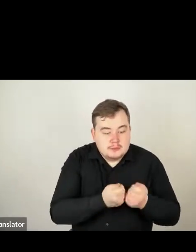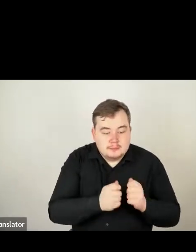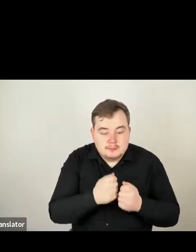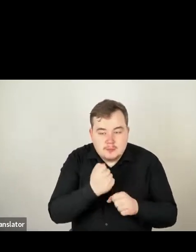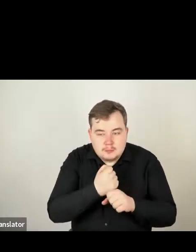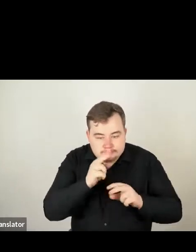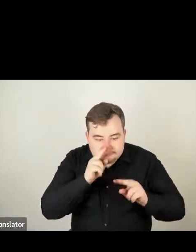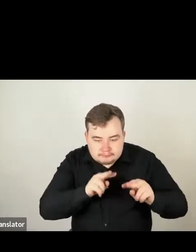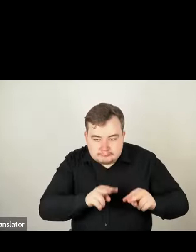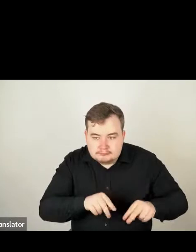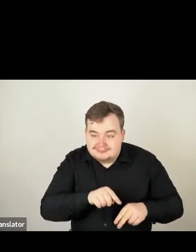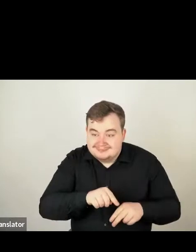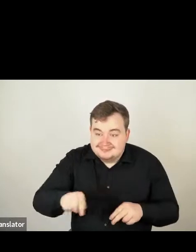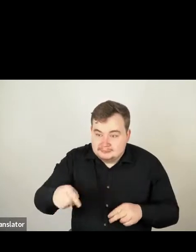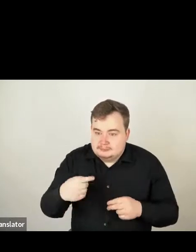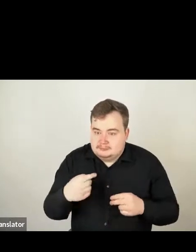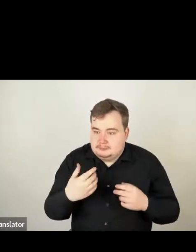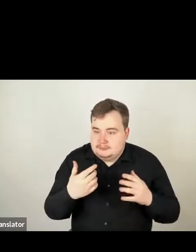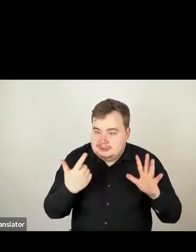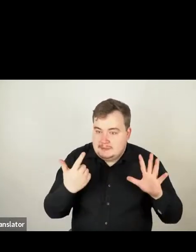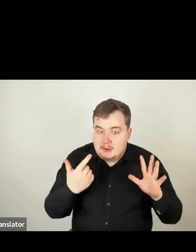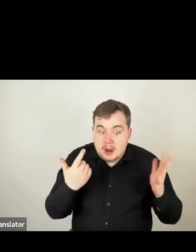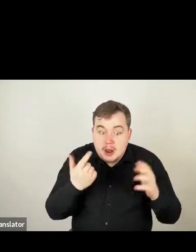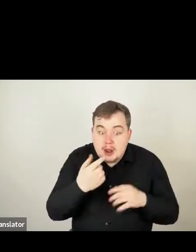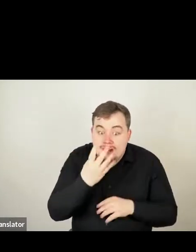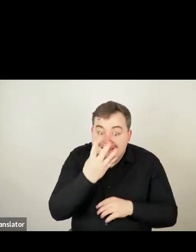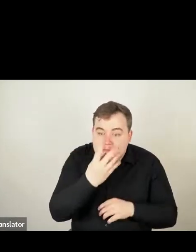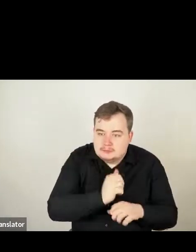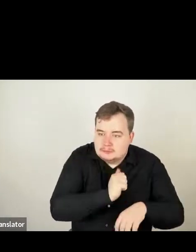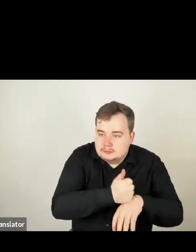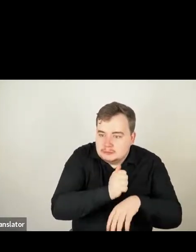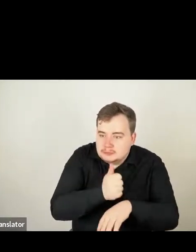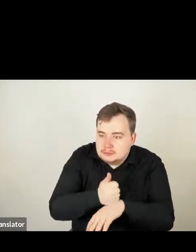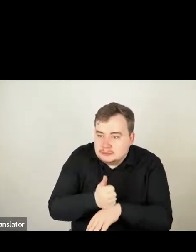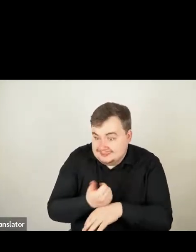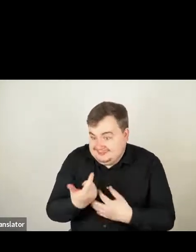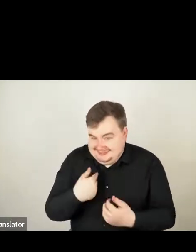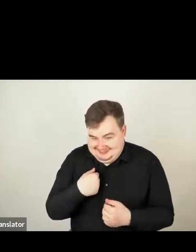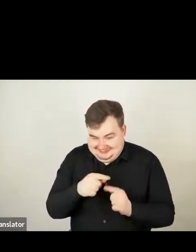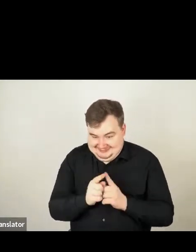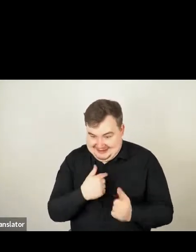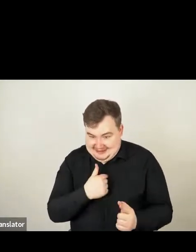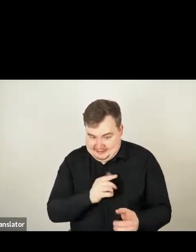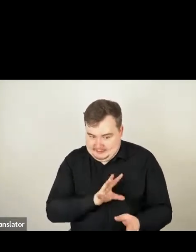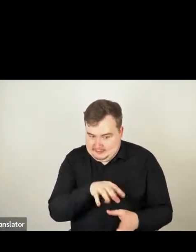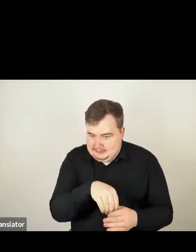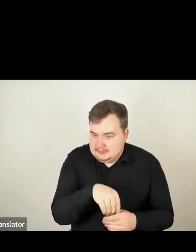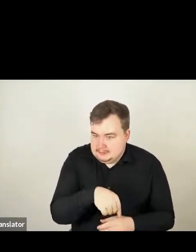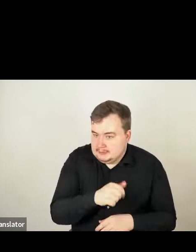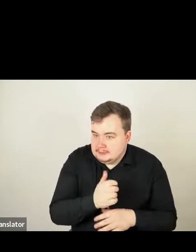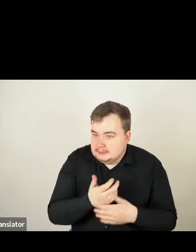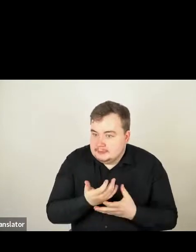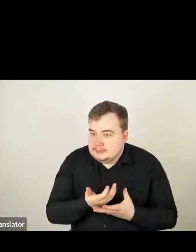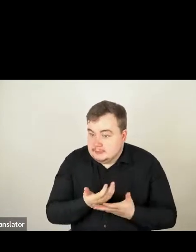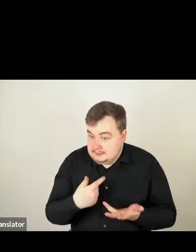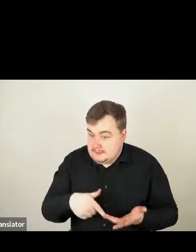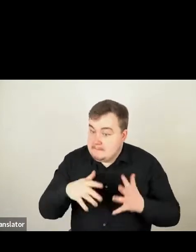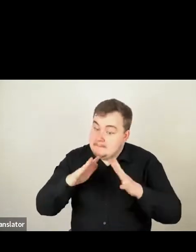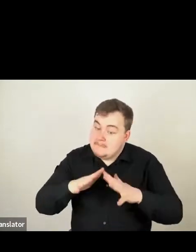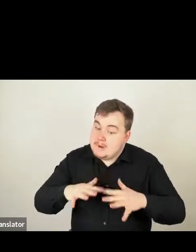women. I am one of them, and I do chair one of the most important committees in the parliament, which